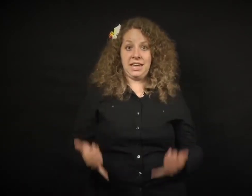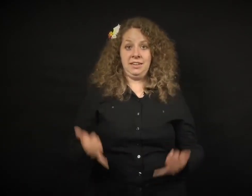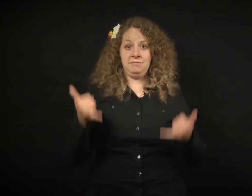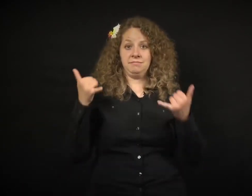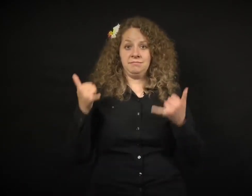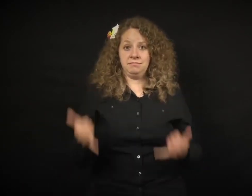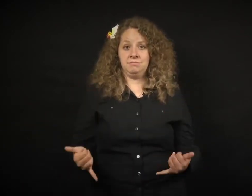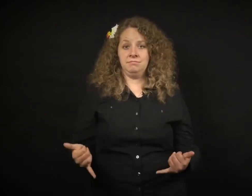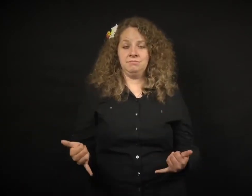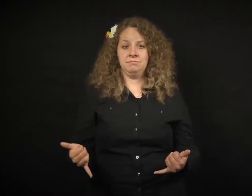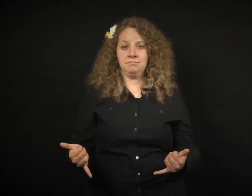Today.